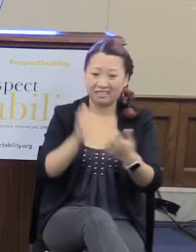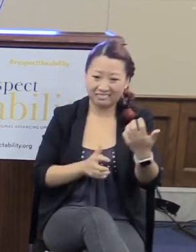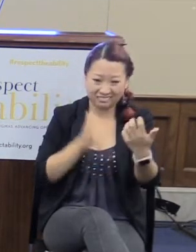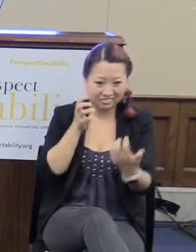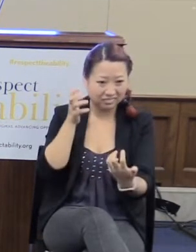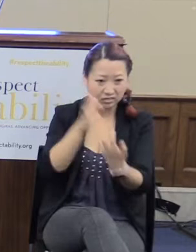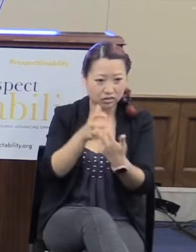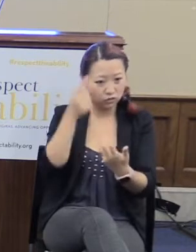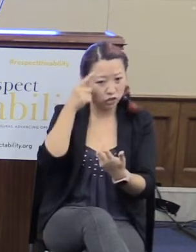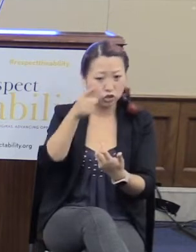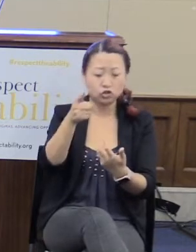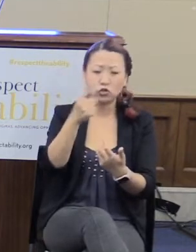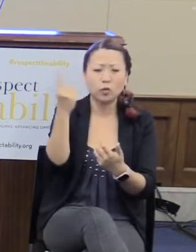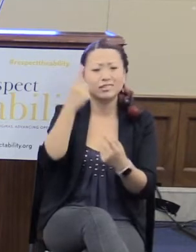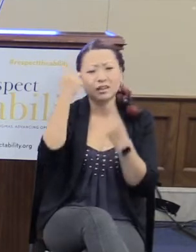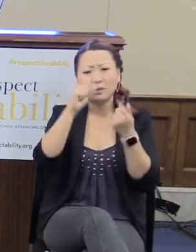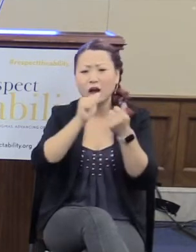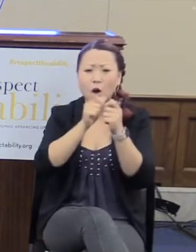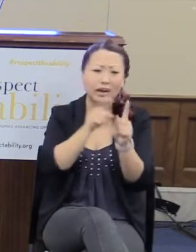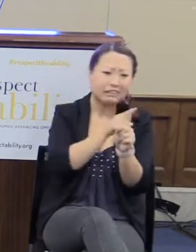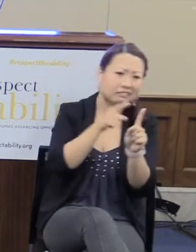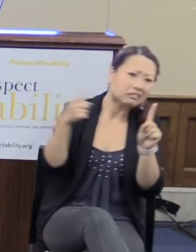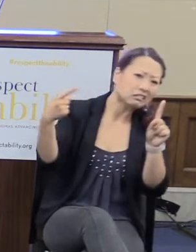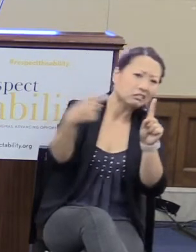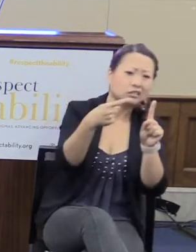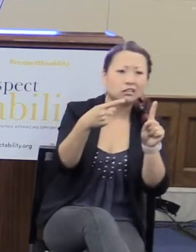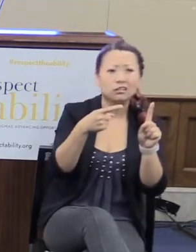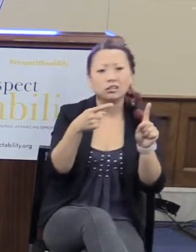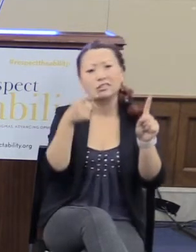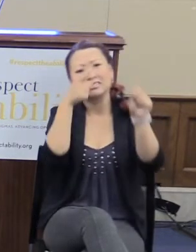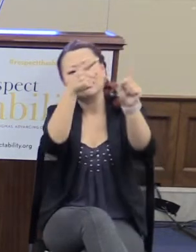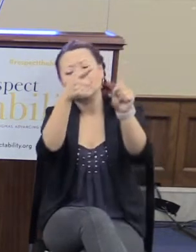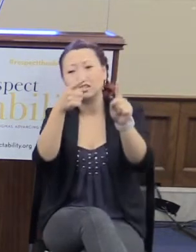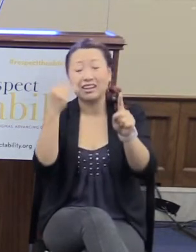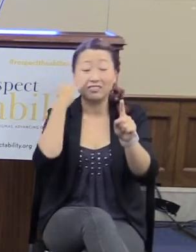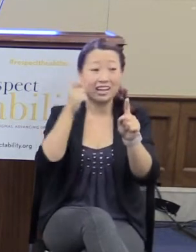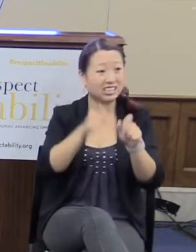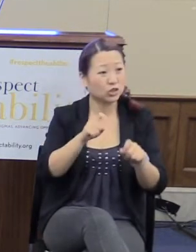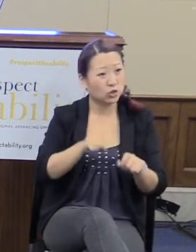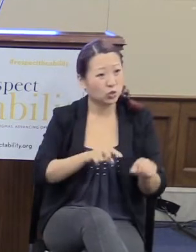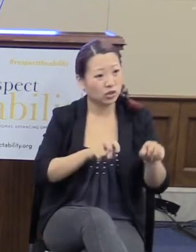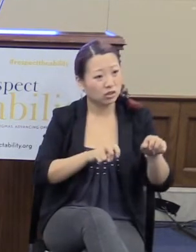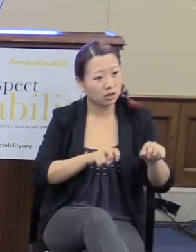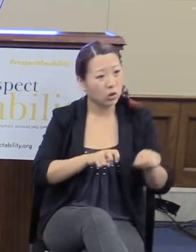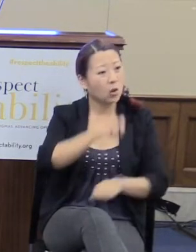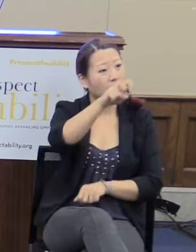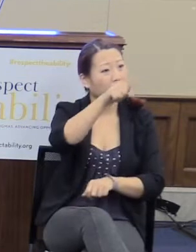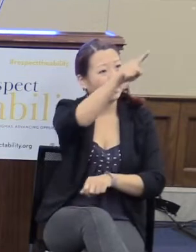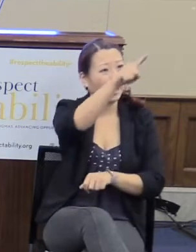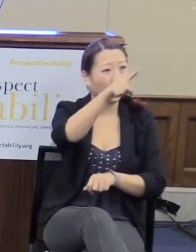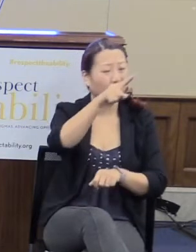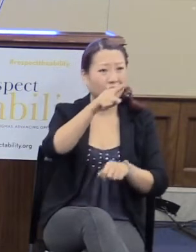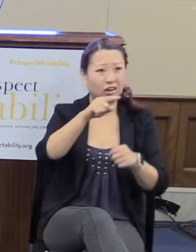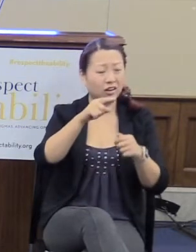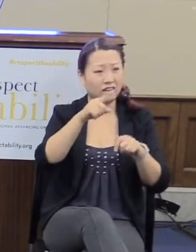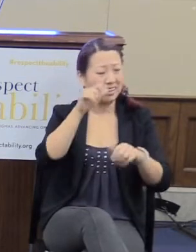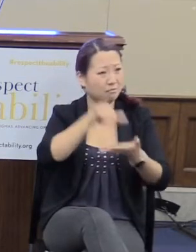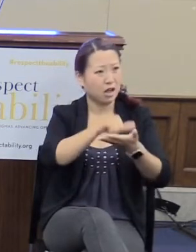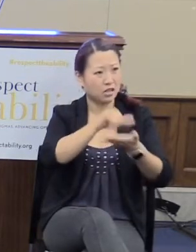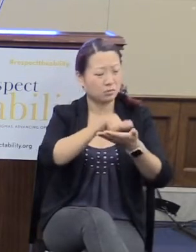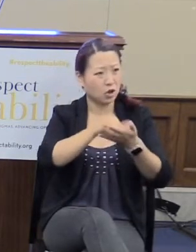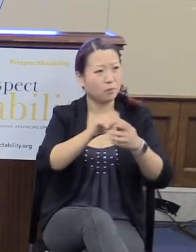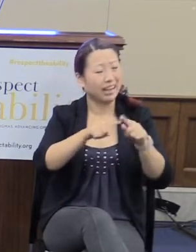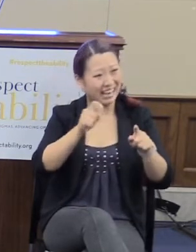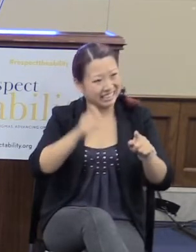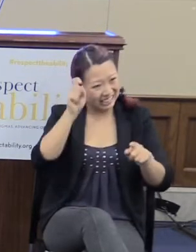around. If I cannot go up there, but I need to go up there, and I will go up there, how many ways can I